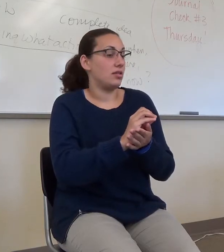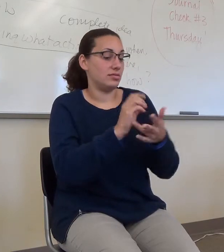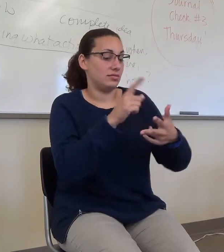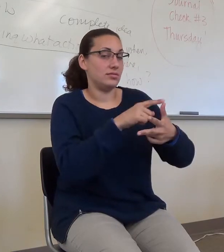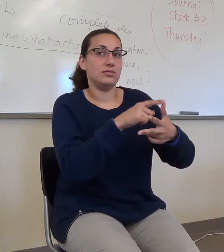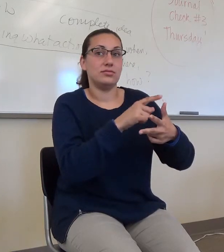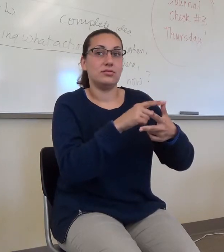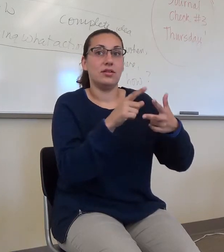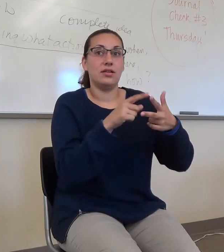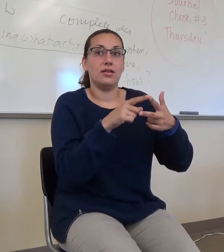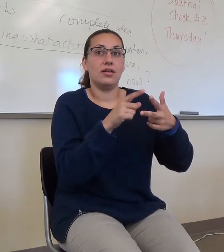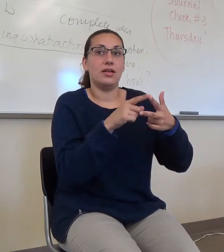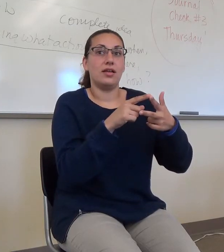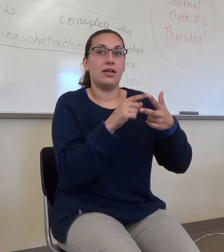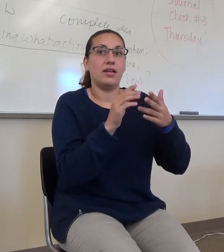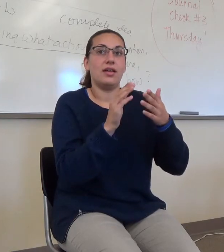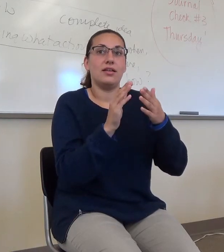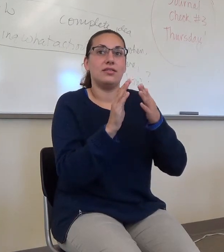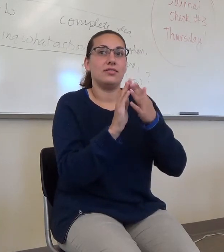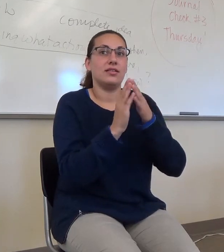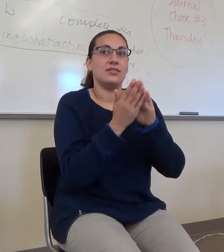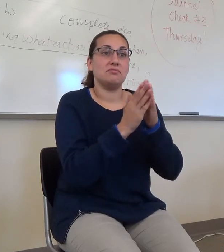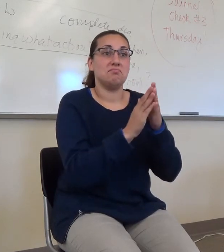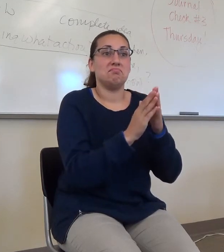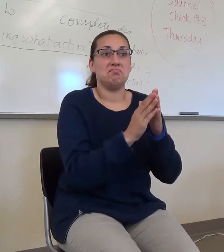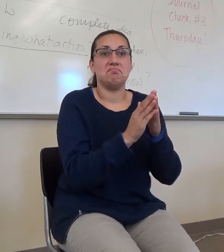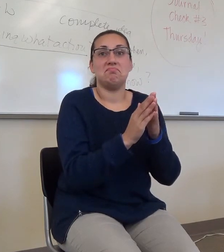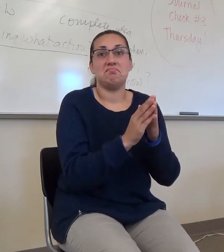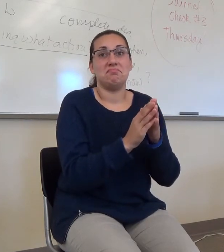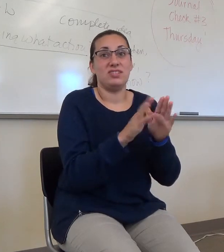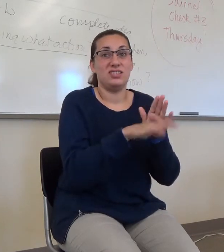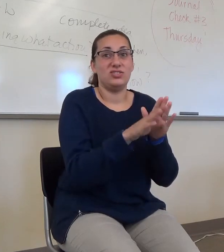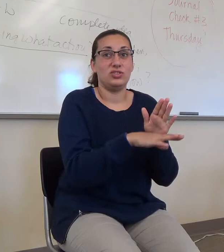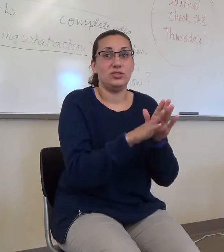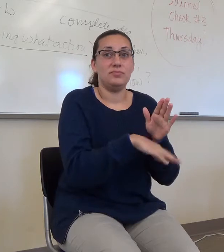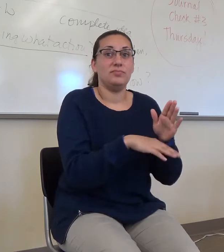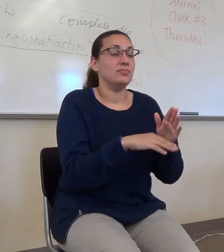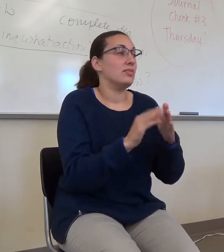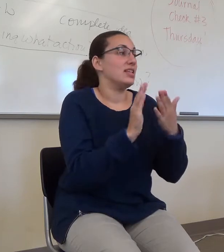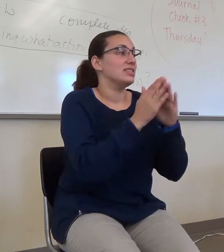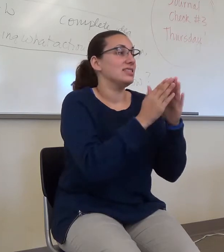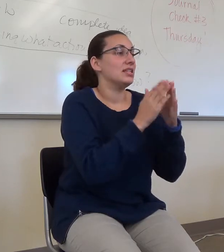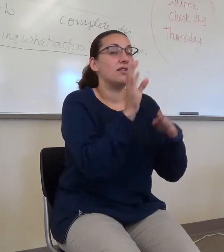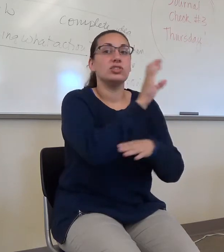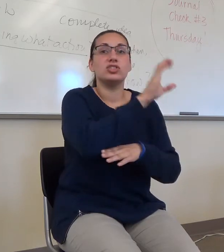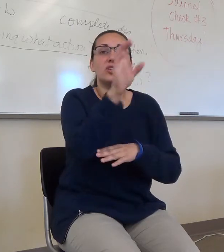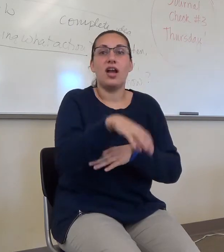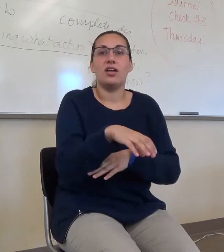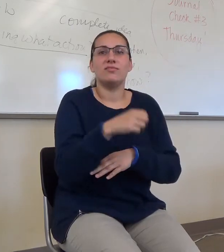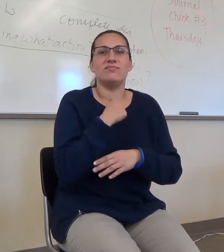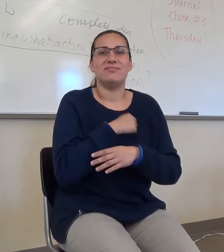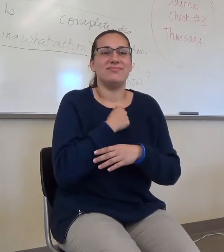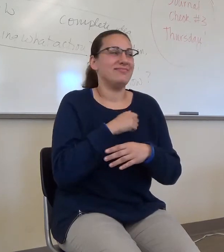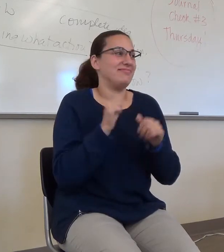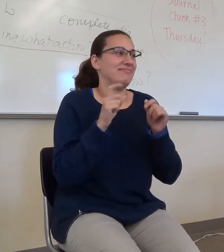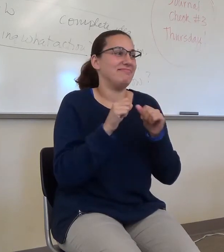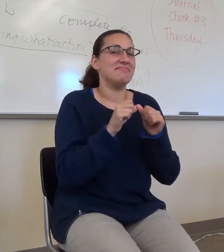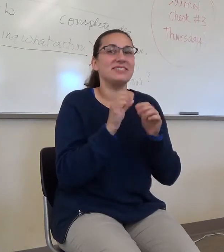the city of Chicago, okay? And then we've got Atlanta,